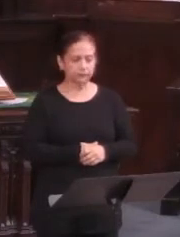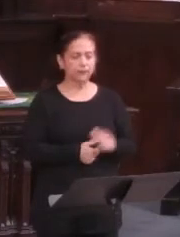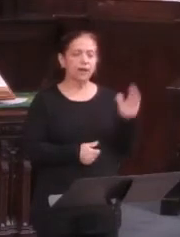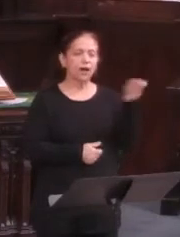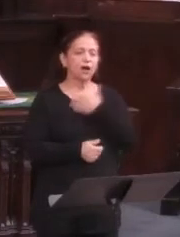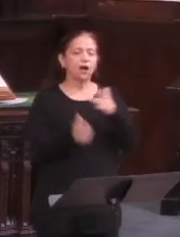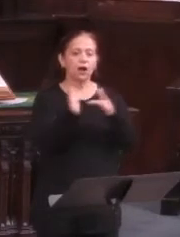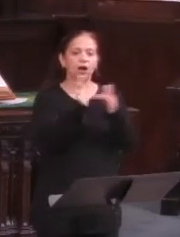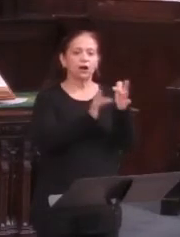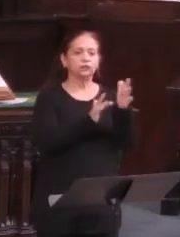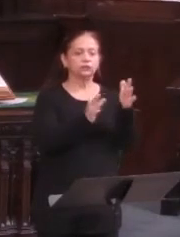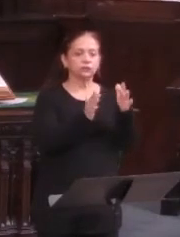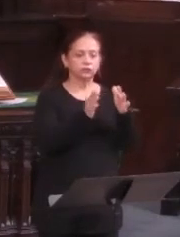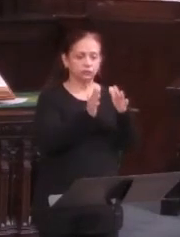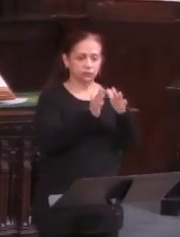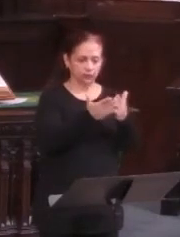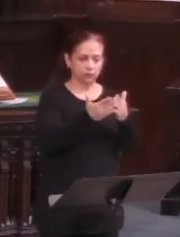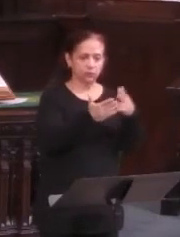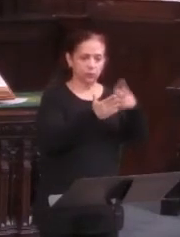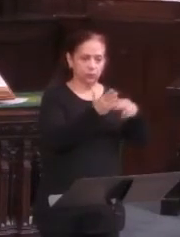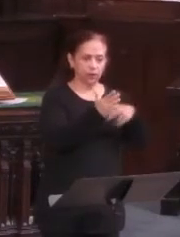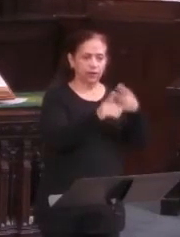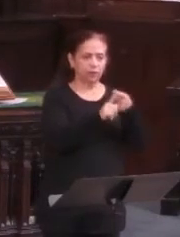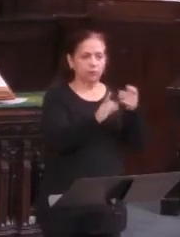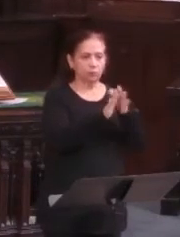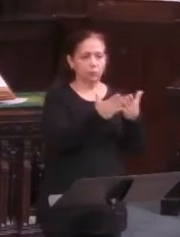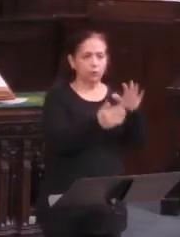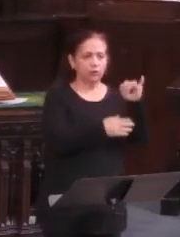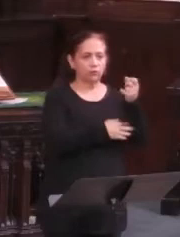Our scripture reading for today is from the book of Joshua.